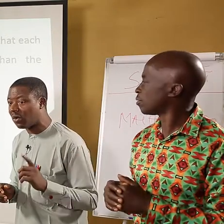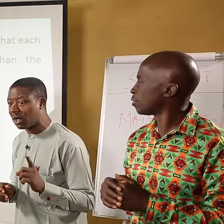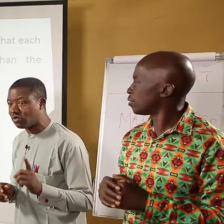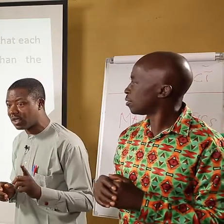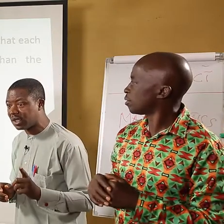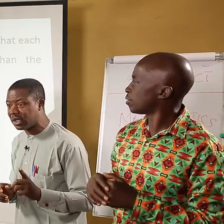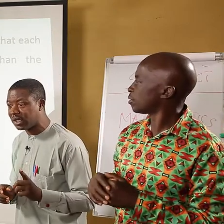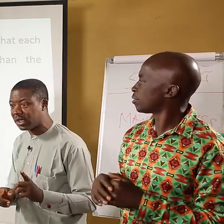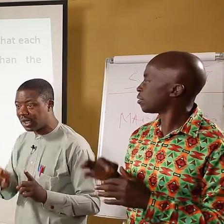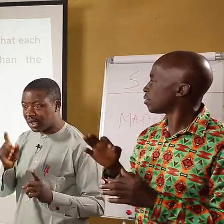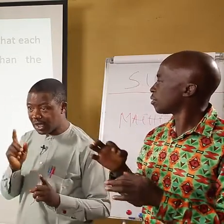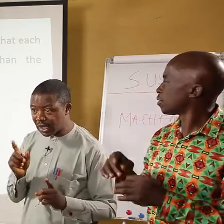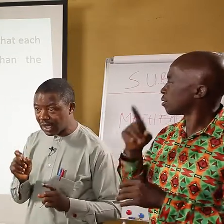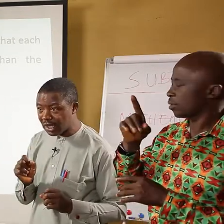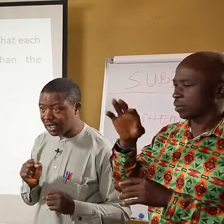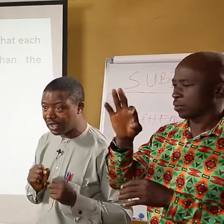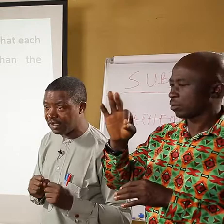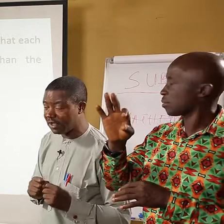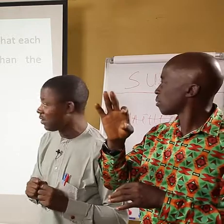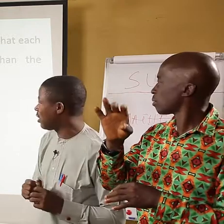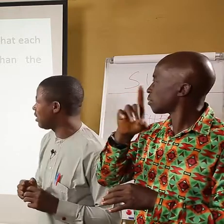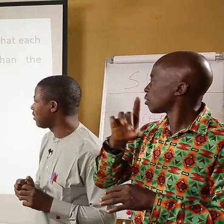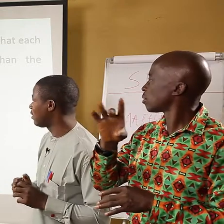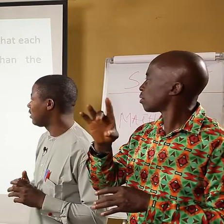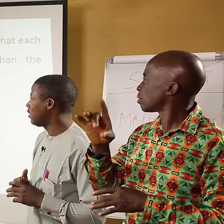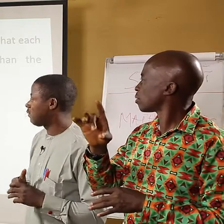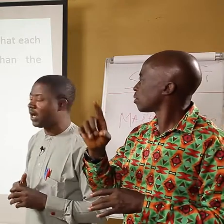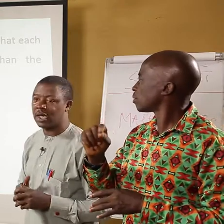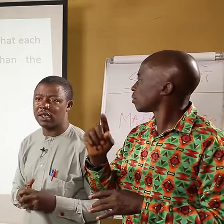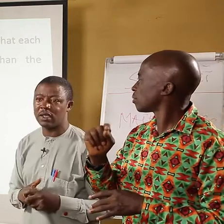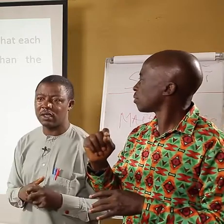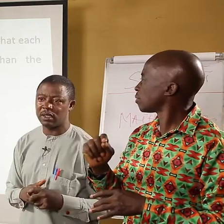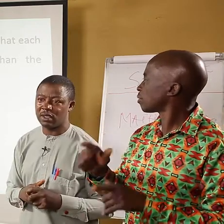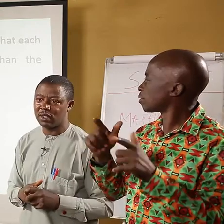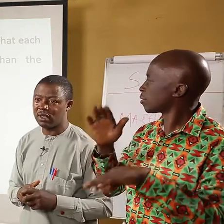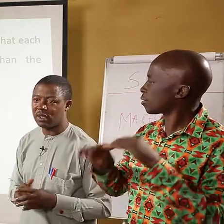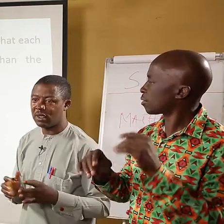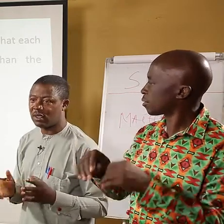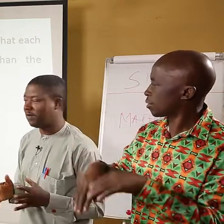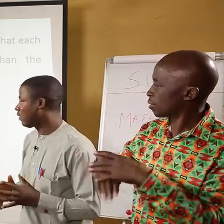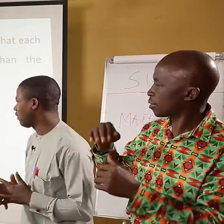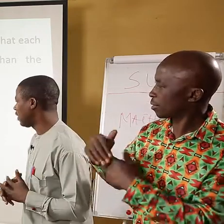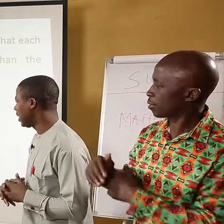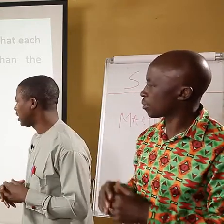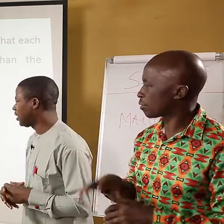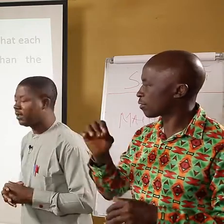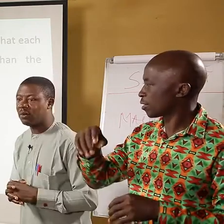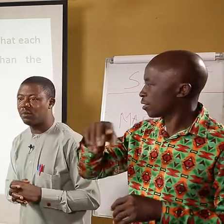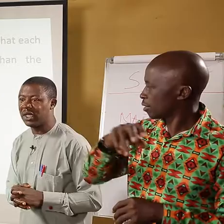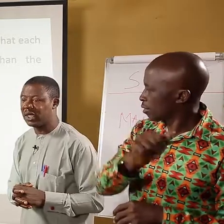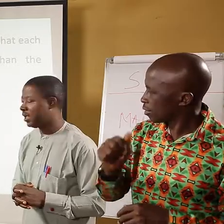is 120 degrees greater than the exterior angle. Find A, the value of